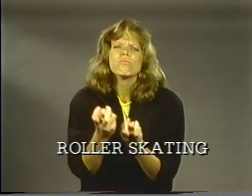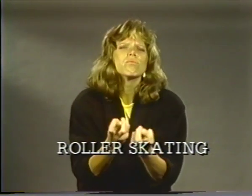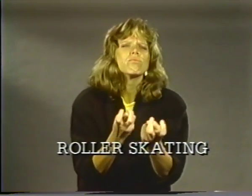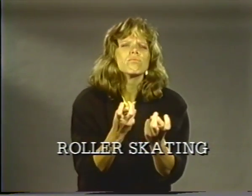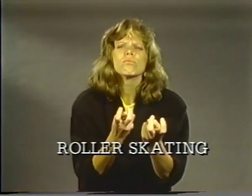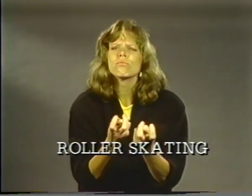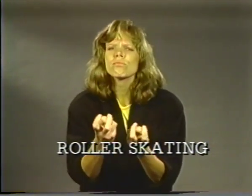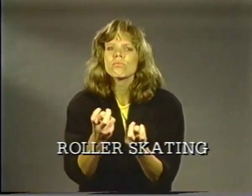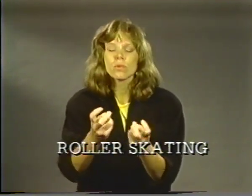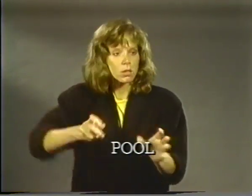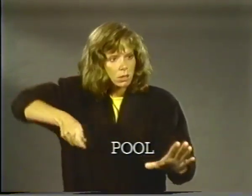pool,